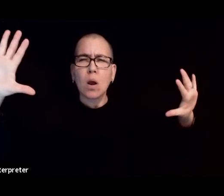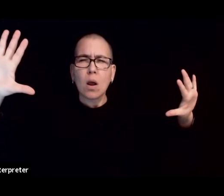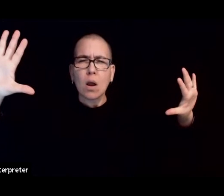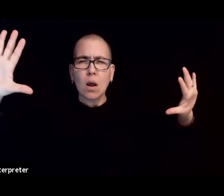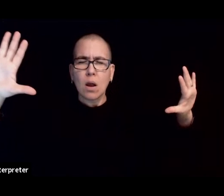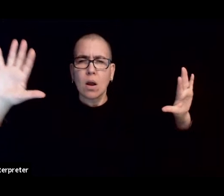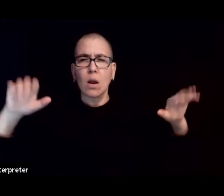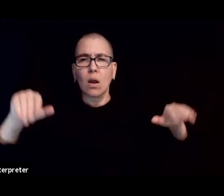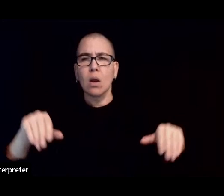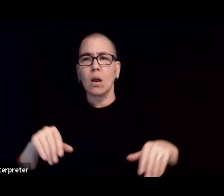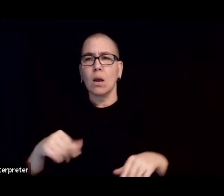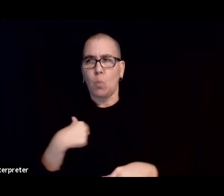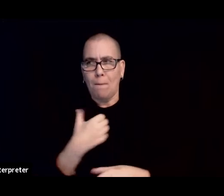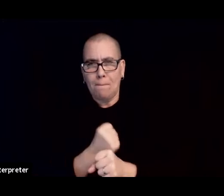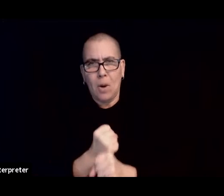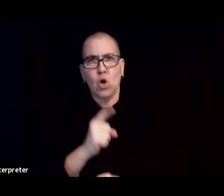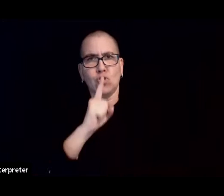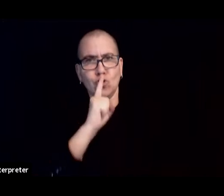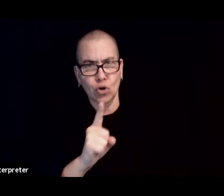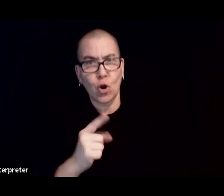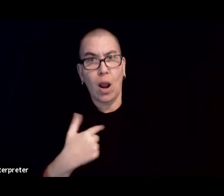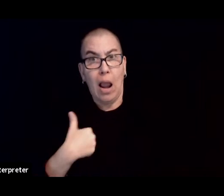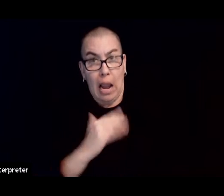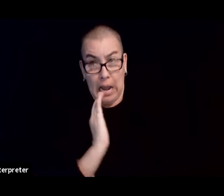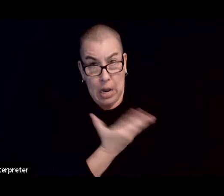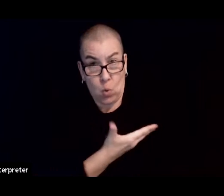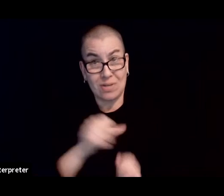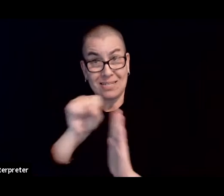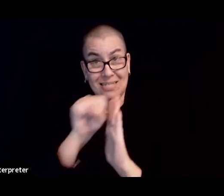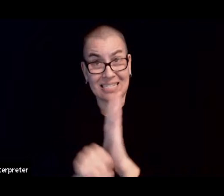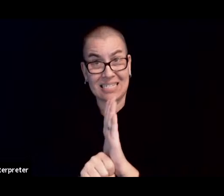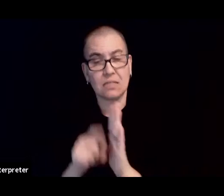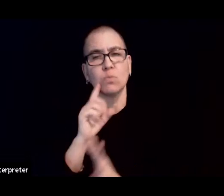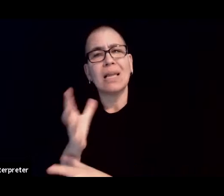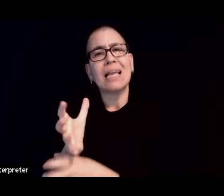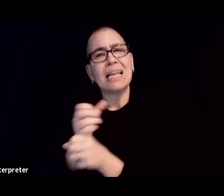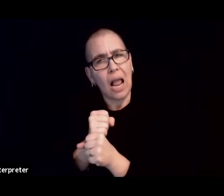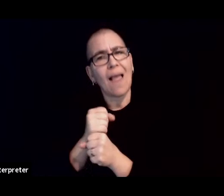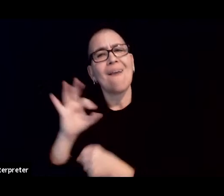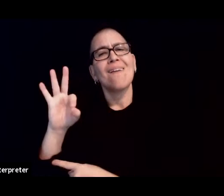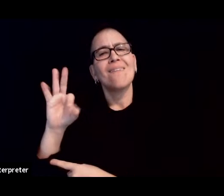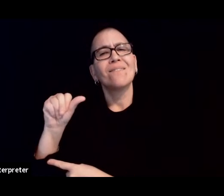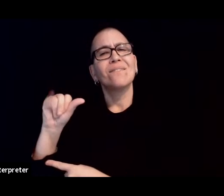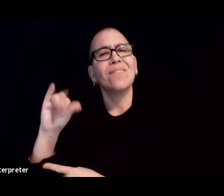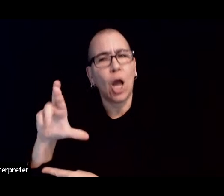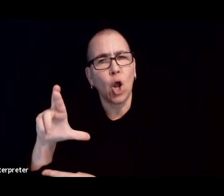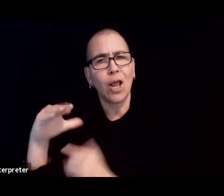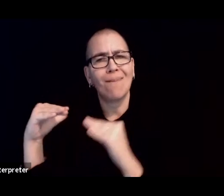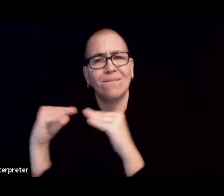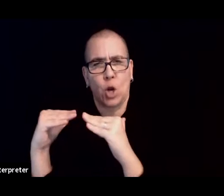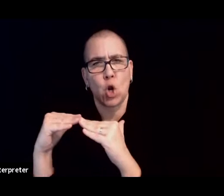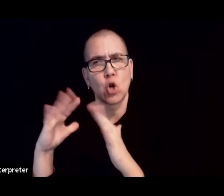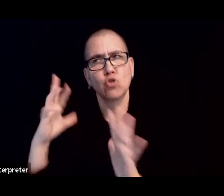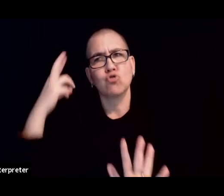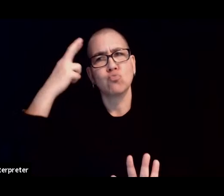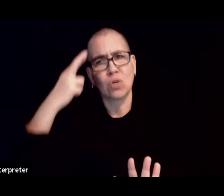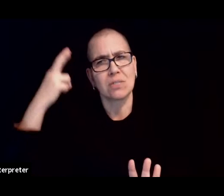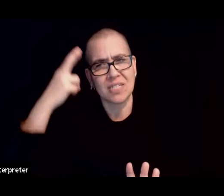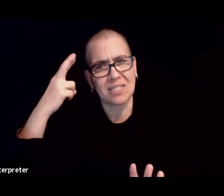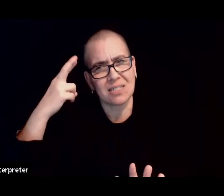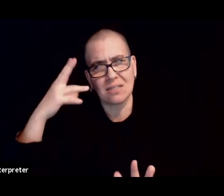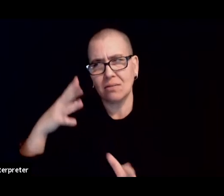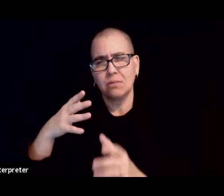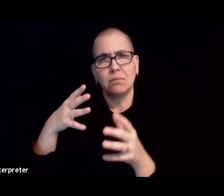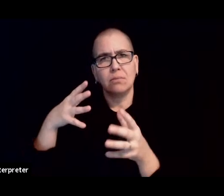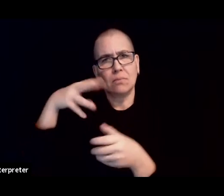state receives vaccine. So it's not purely pro rata. It's pro rata within the region and their needs, but we